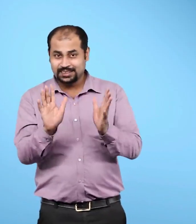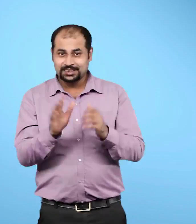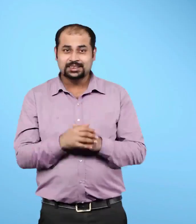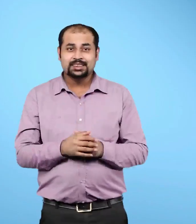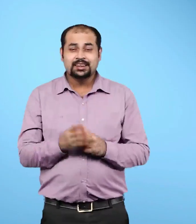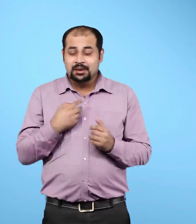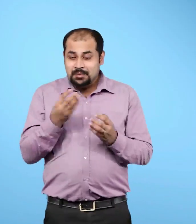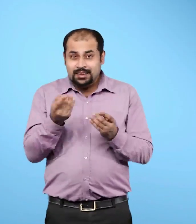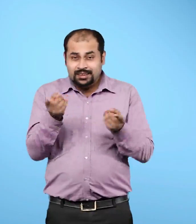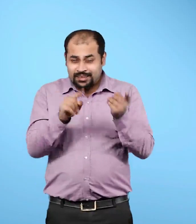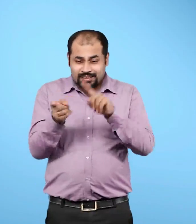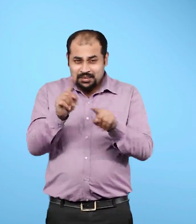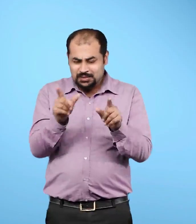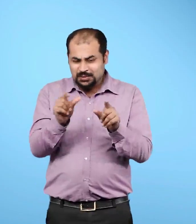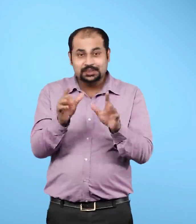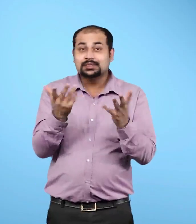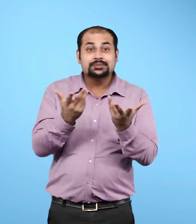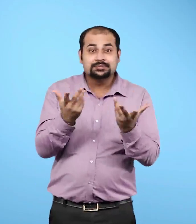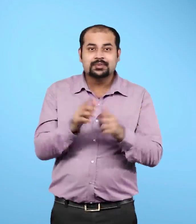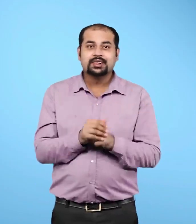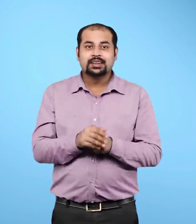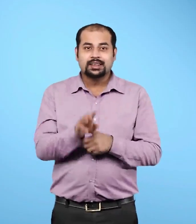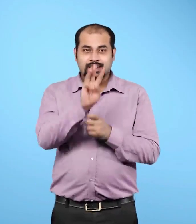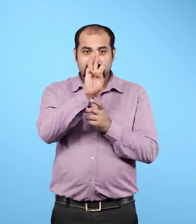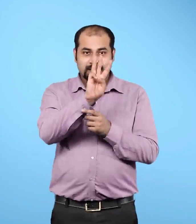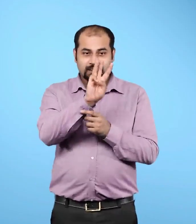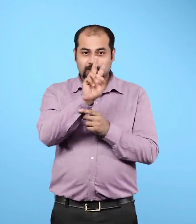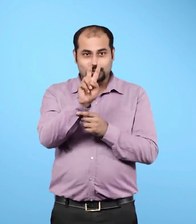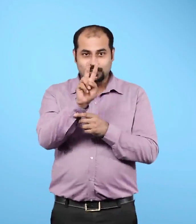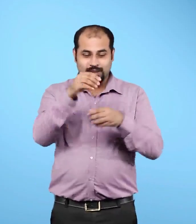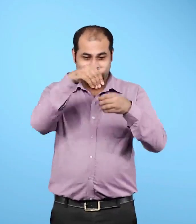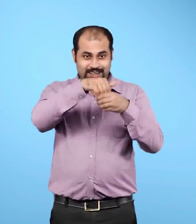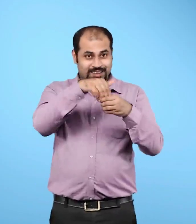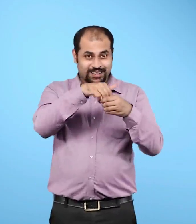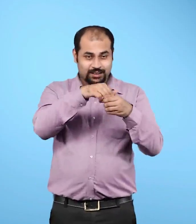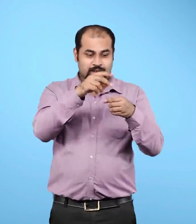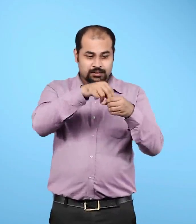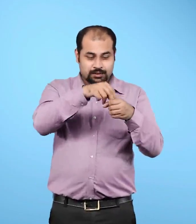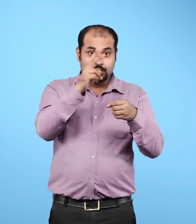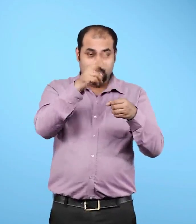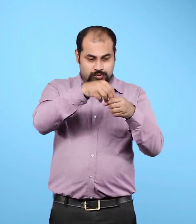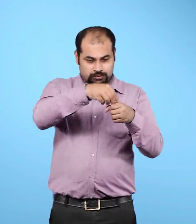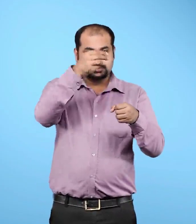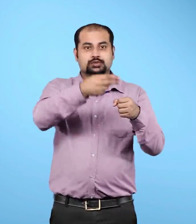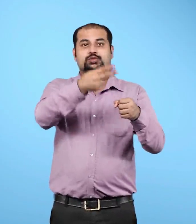shortcut. If I take away 2 coins from 32 and 2 coins from 17,